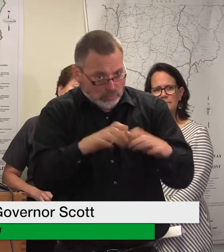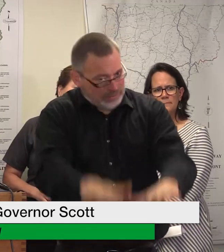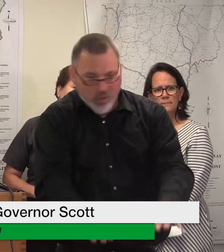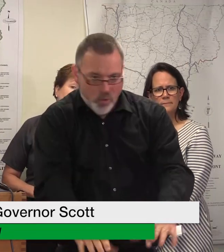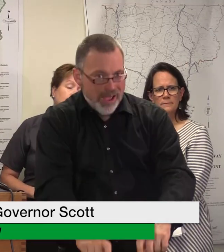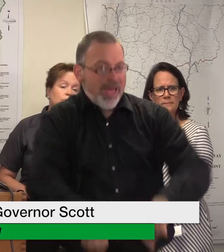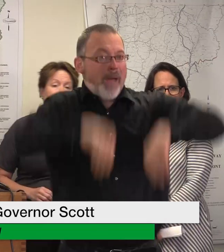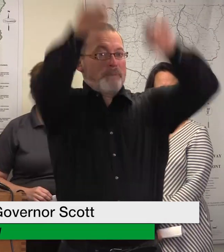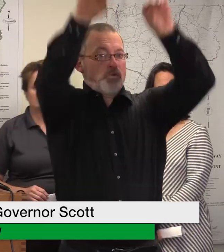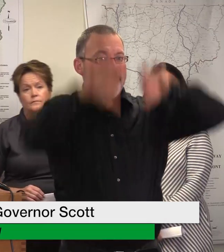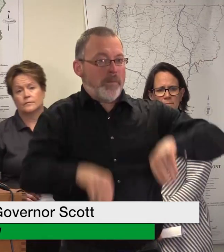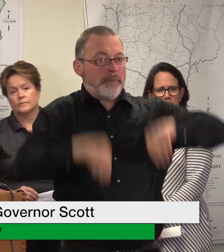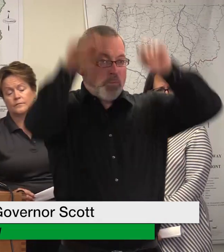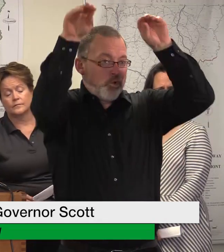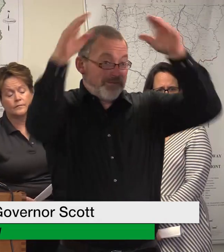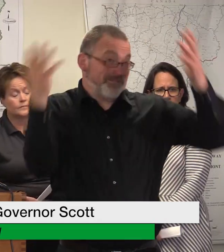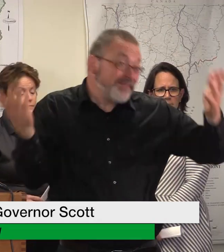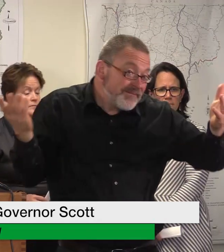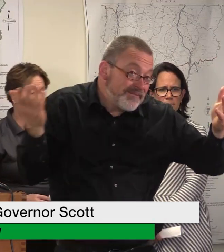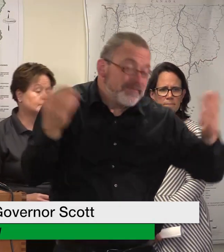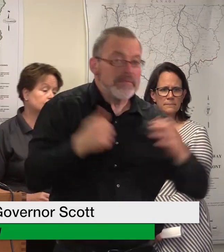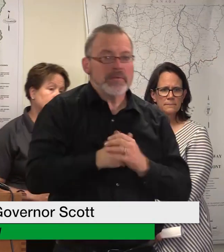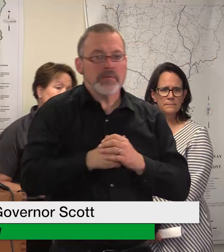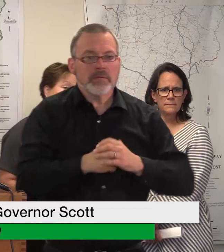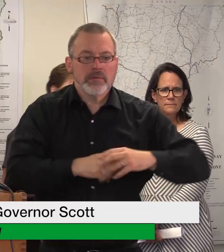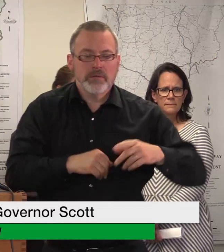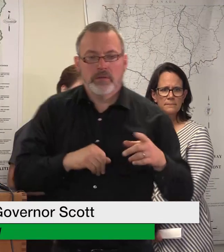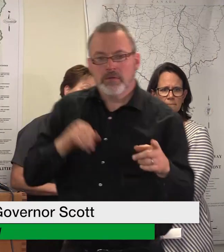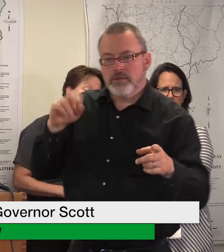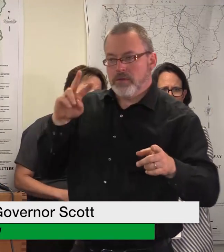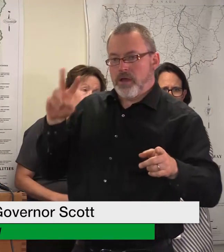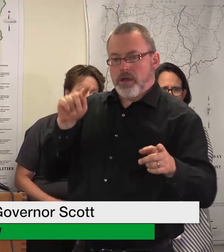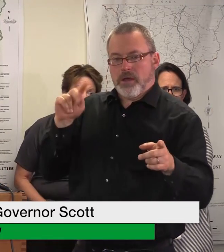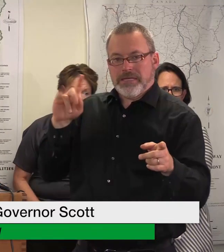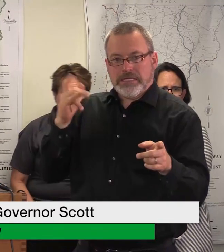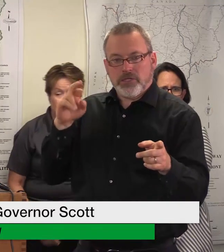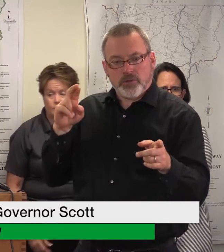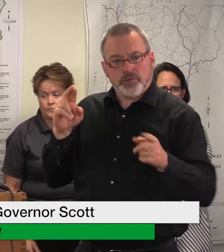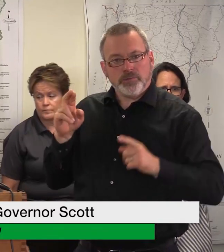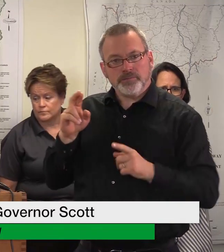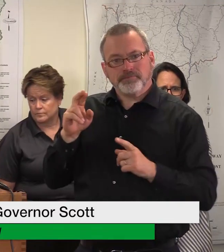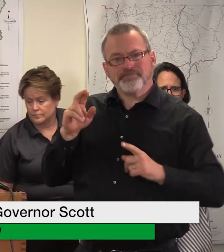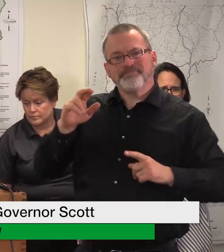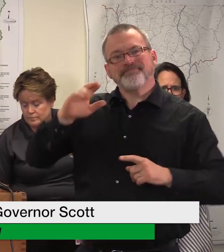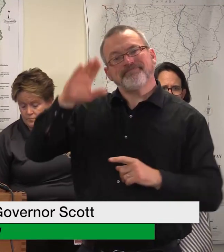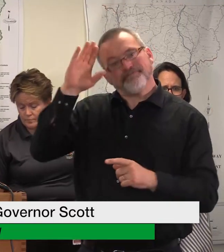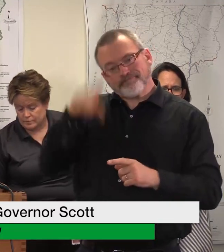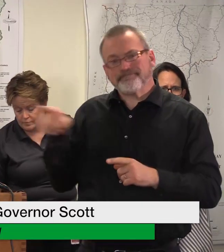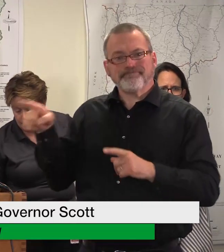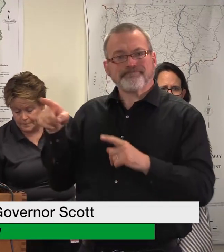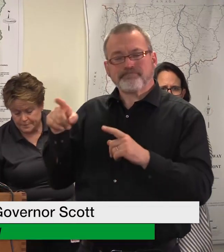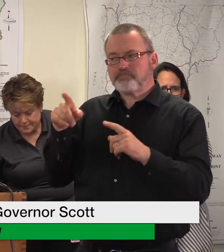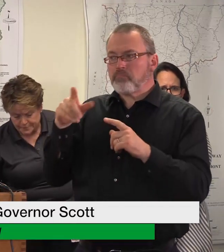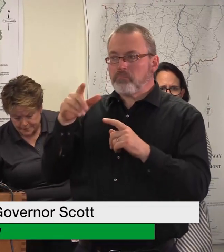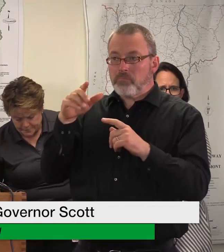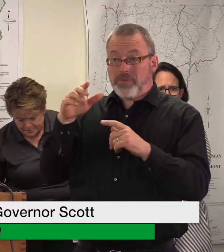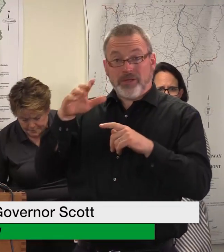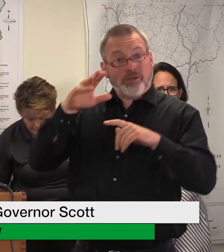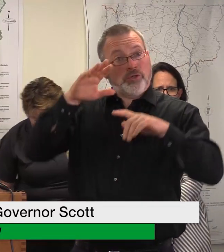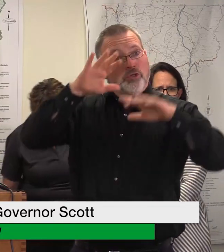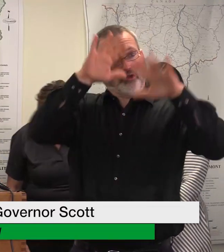Kevin's said. I mean, sure, not every... you know, event is going to result in 3 feet of